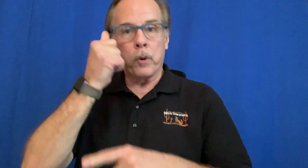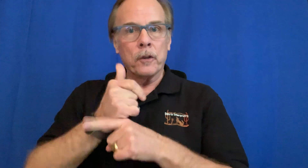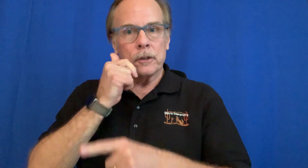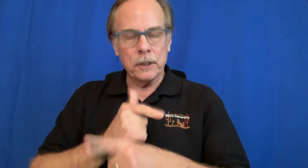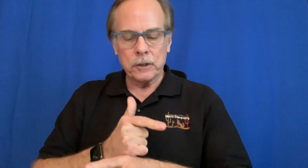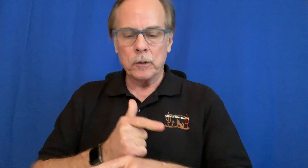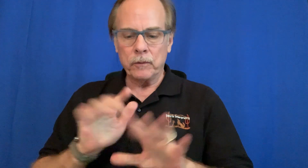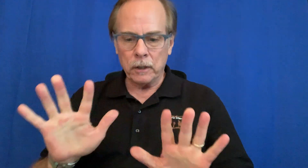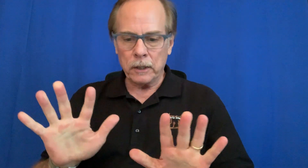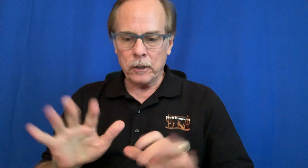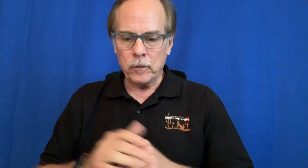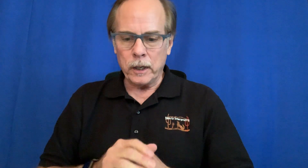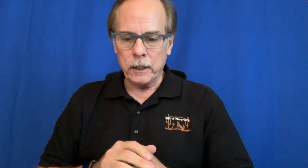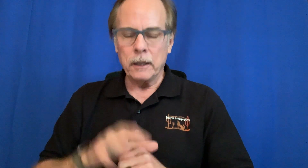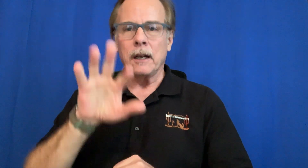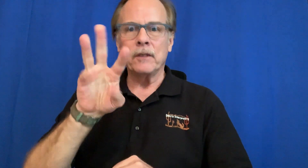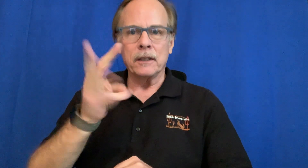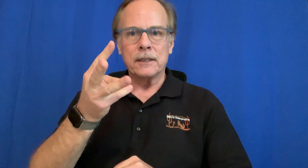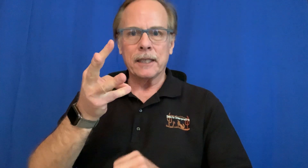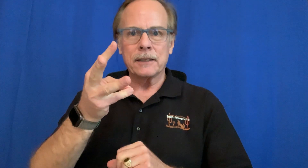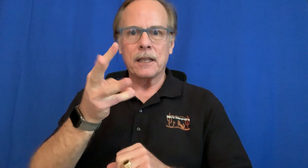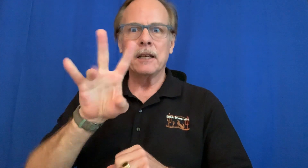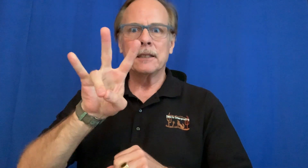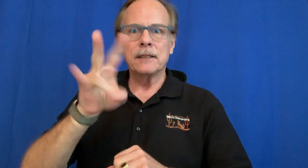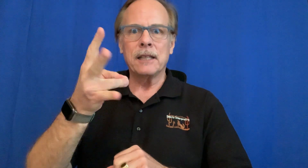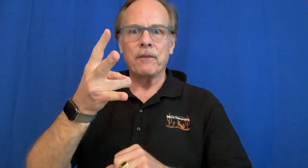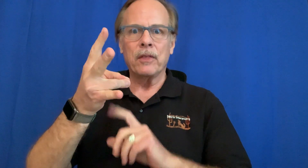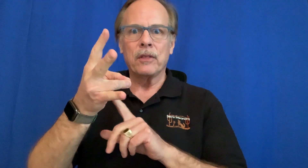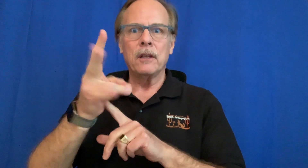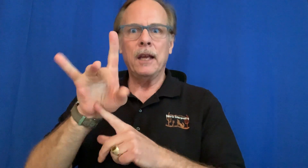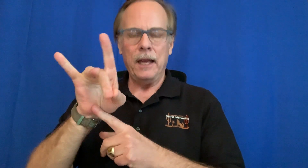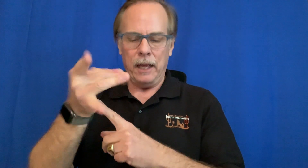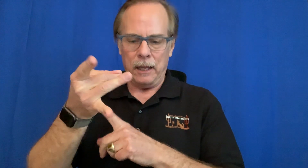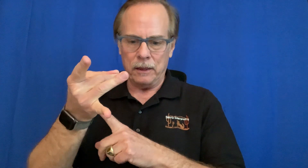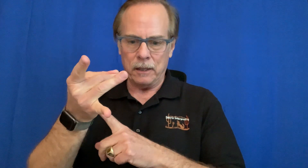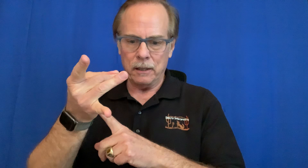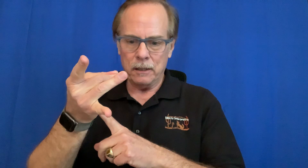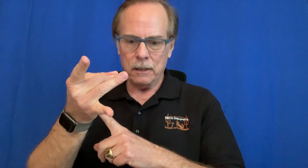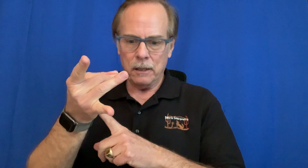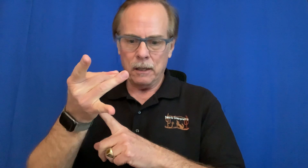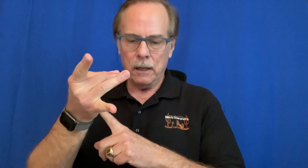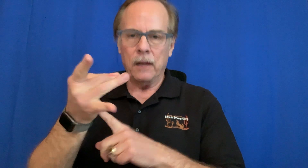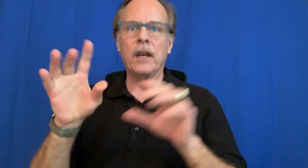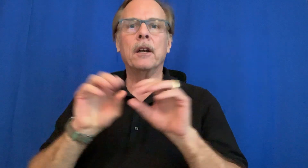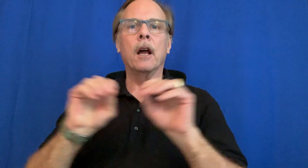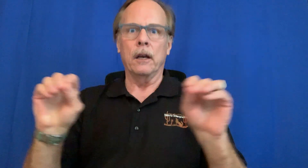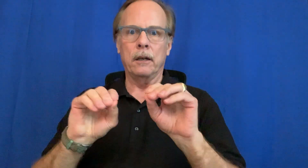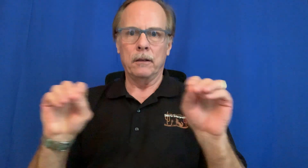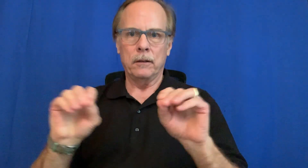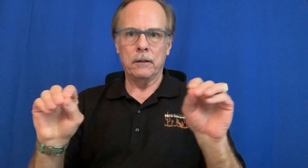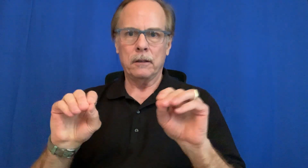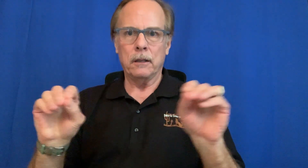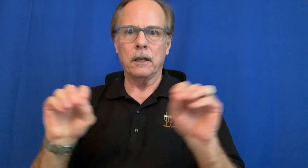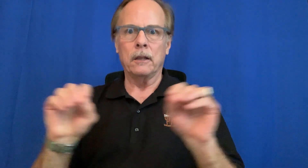Brother, sister, we've done that already, and I've done 6th, 7th, 8th, and then none. Again, they're